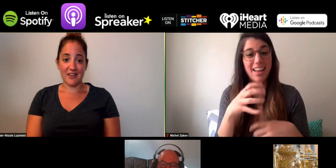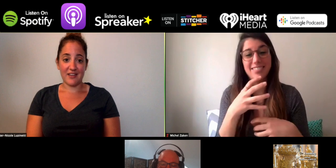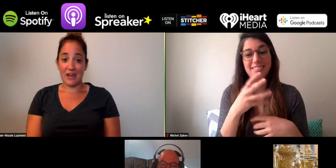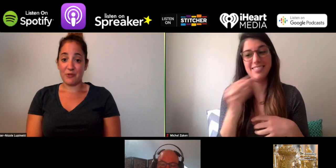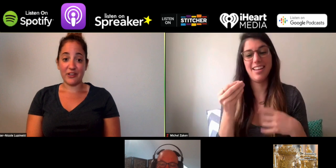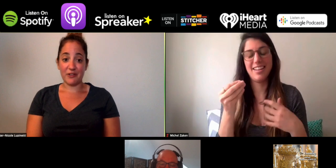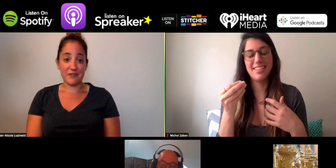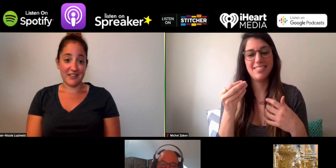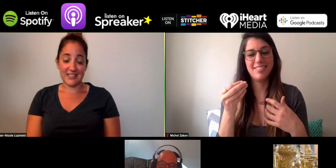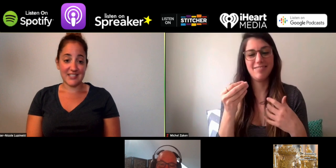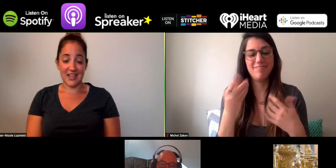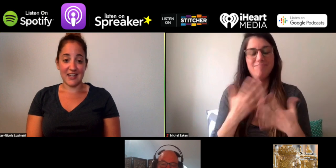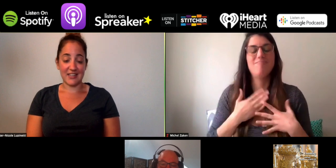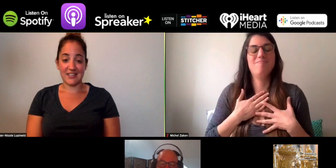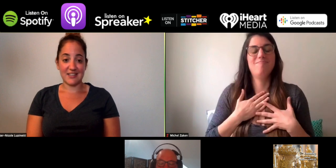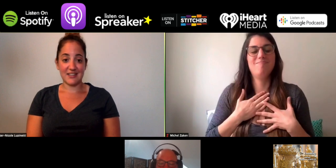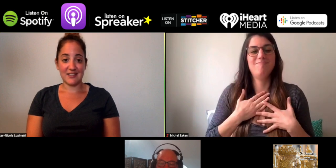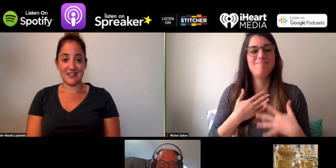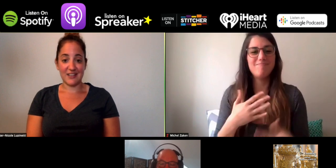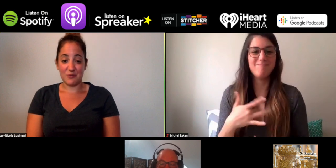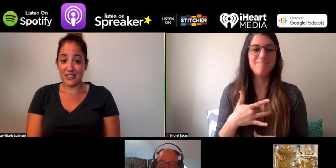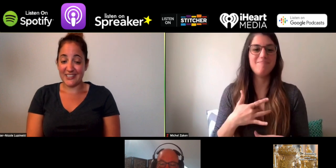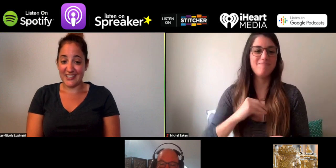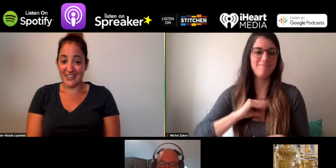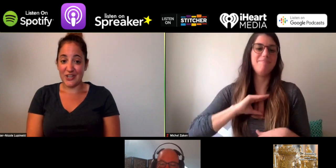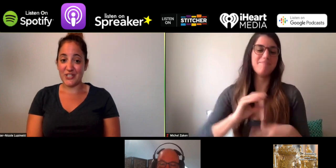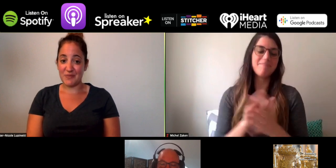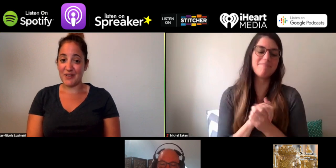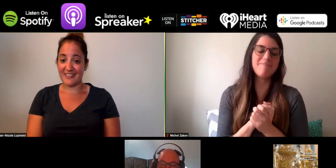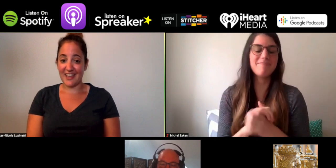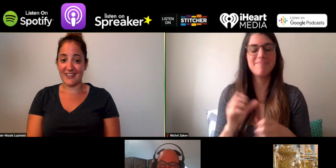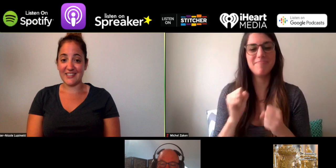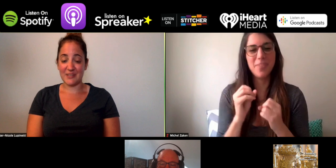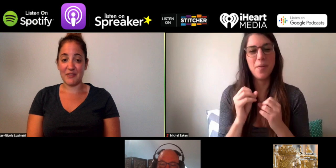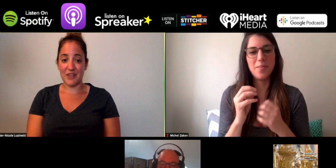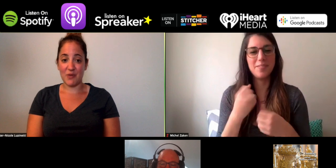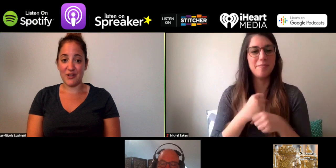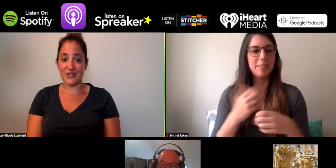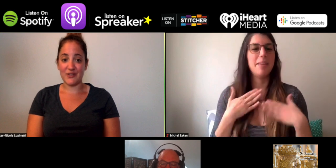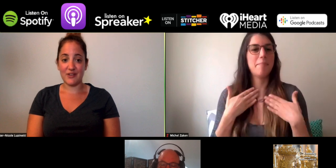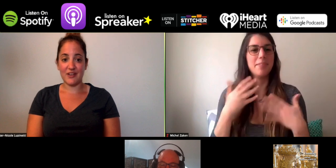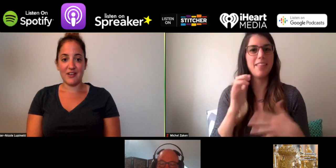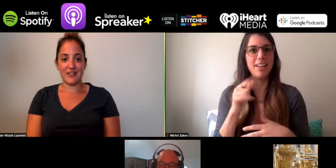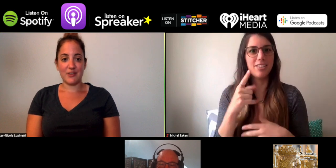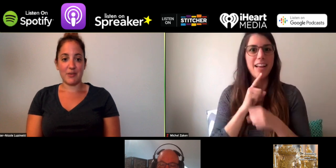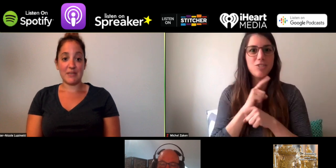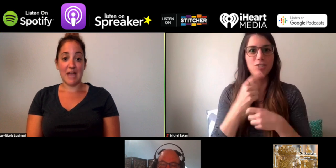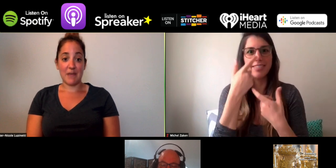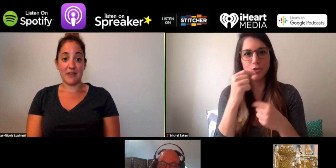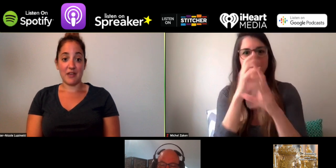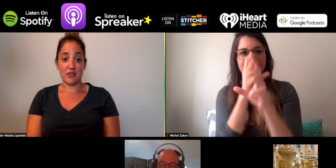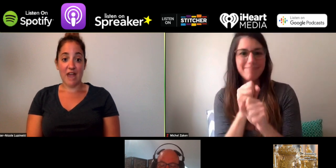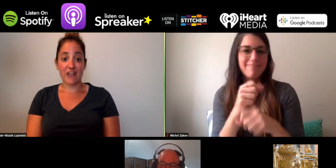that. I really loved this. And it really touched me that this is something that you wanted to do. So it makes